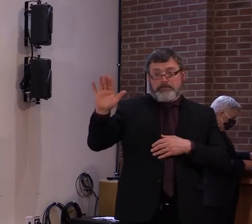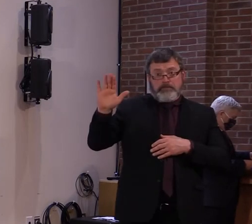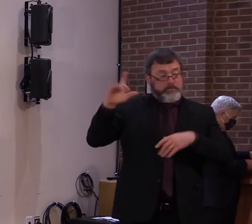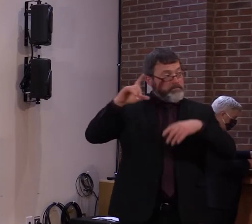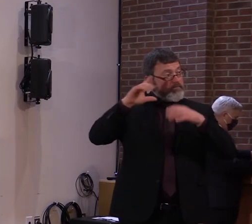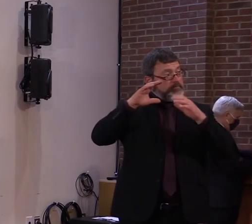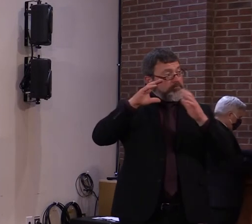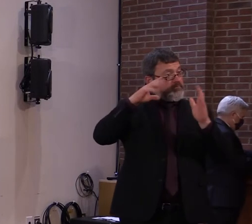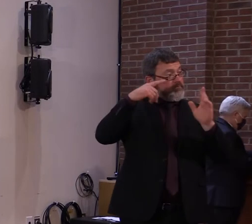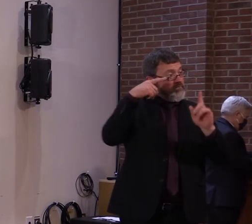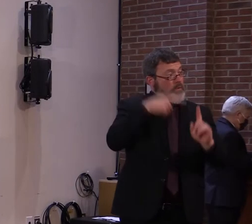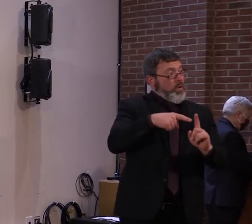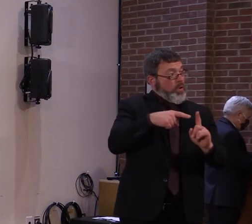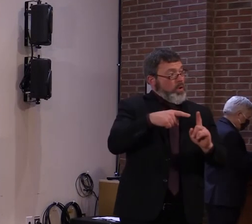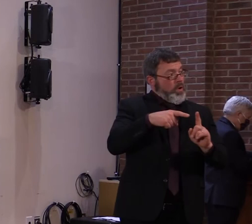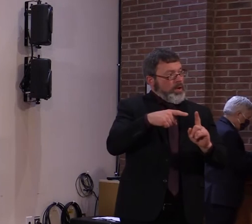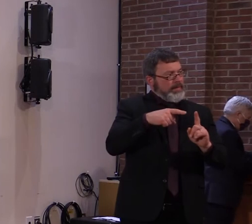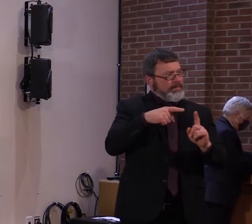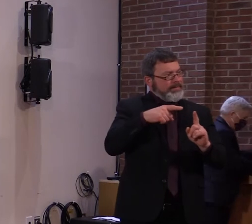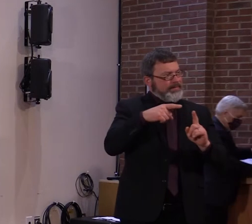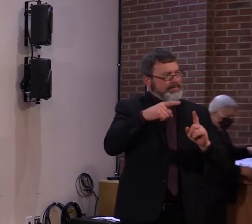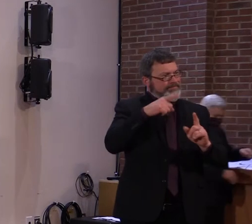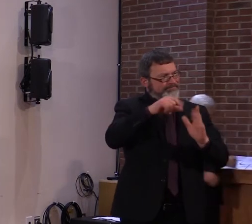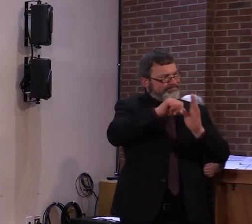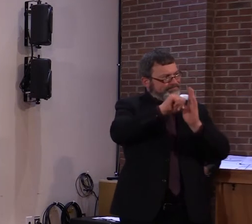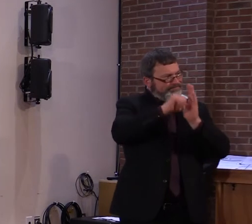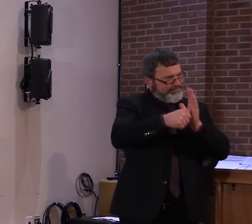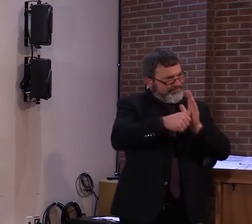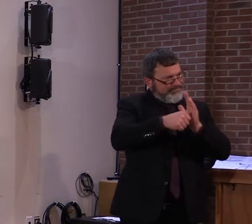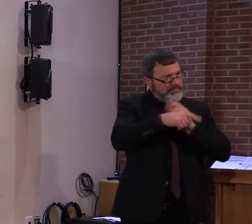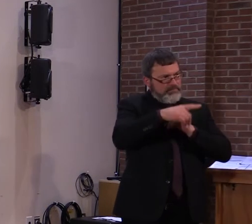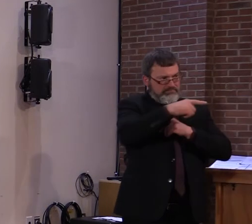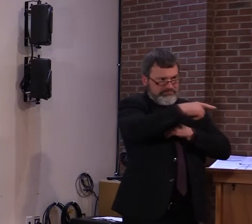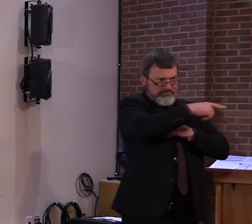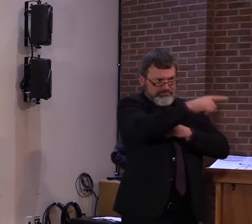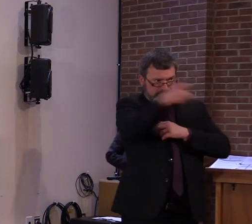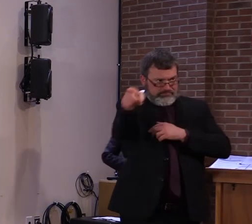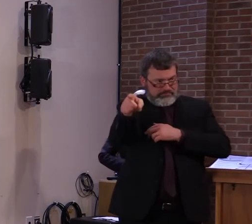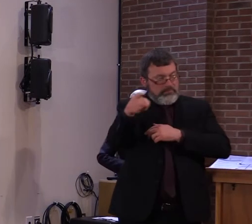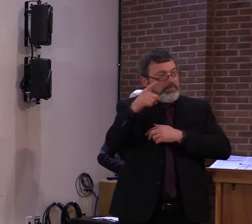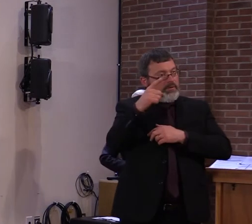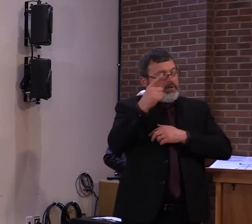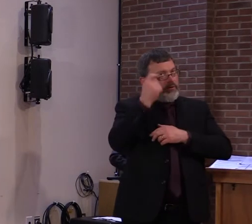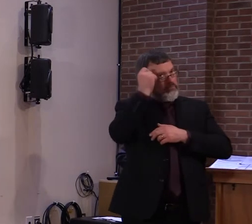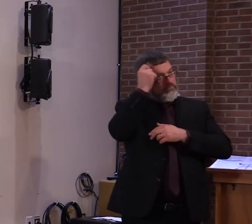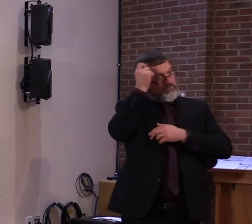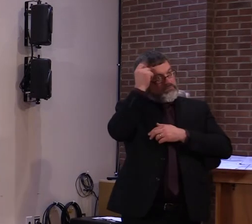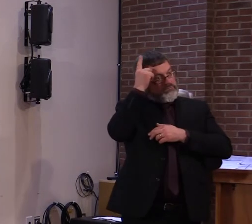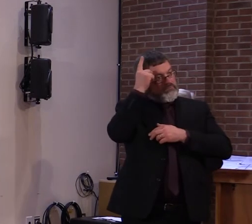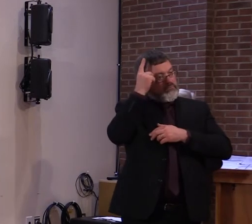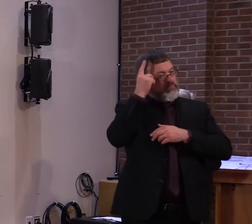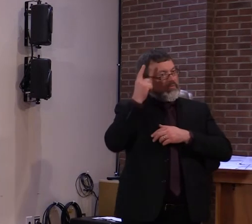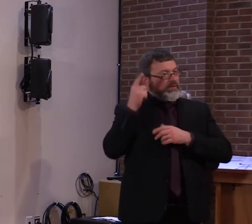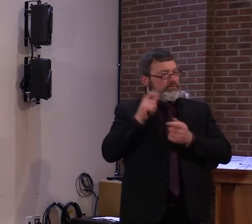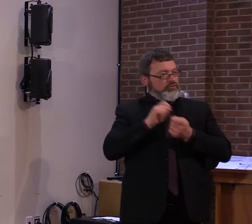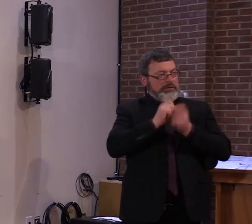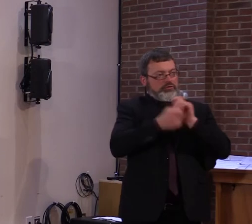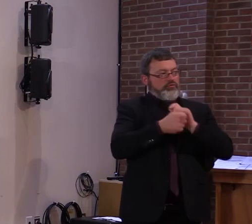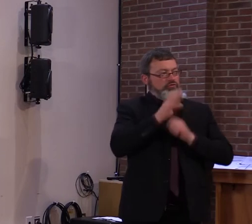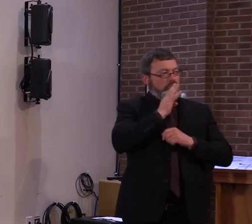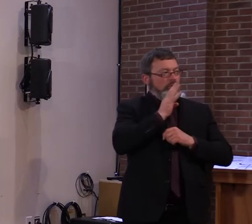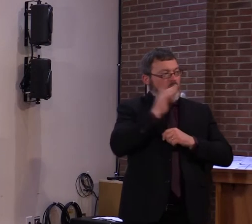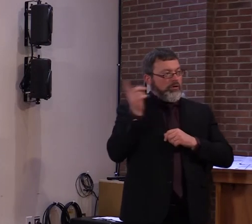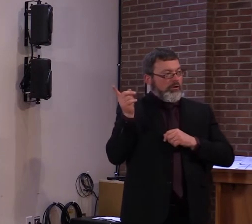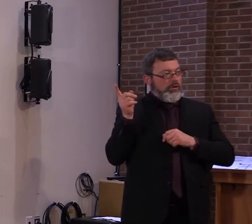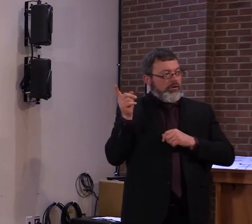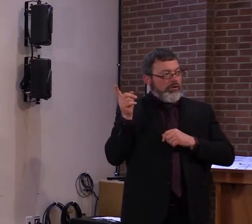everyone in Vermont and that you're getting the response that you need from it. It seems to me like you're concerned that not everyone's hearing you, and